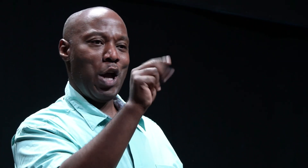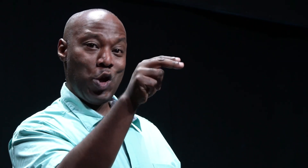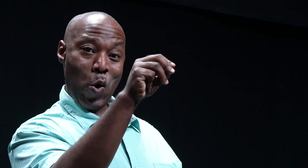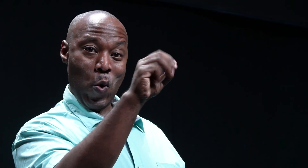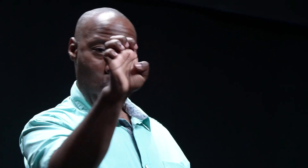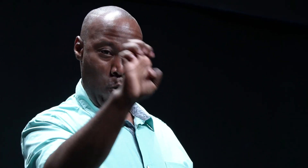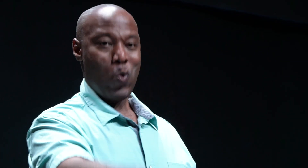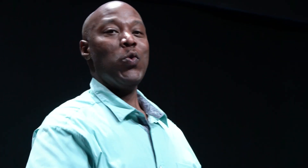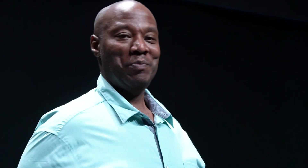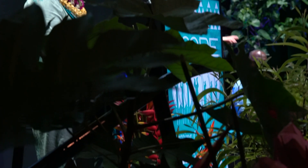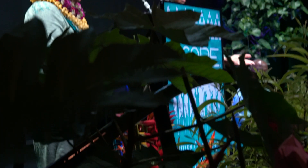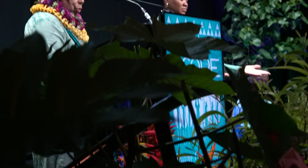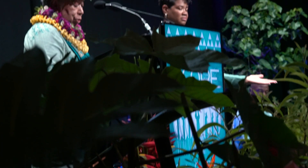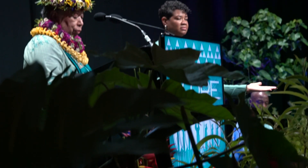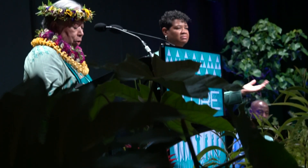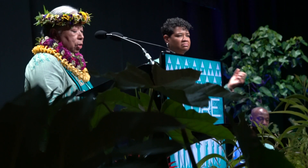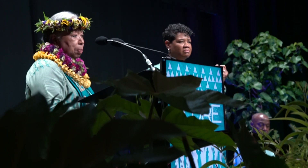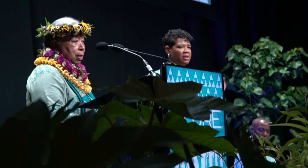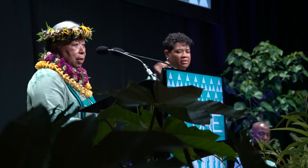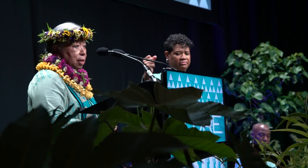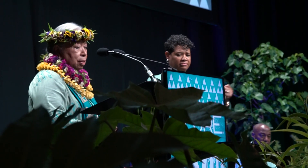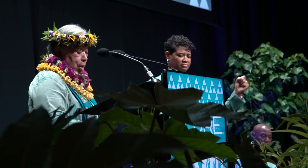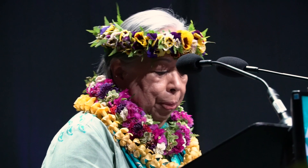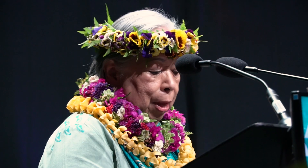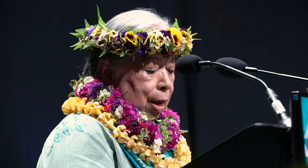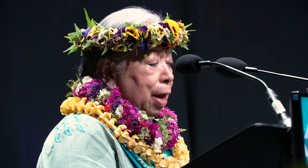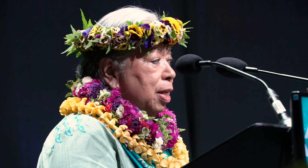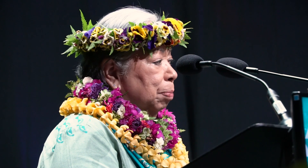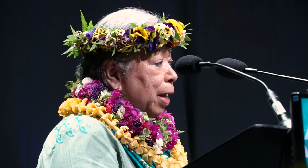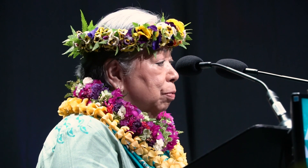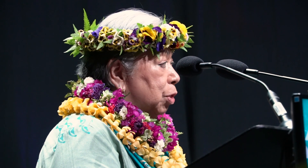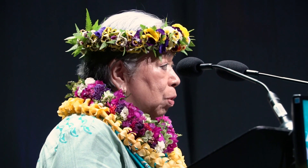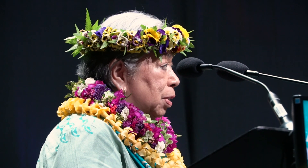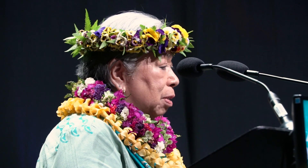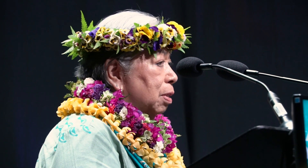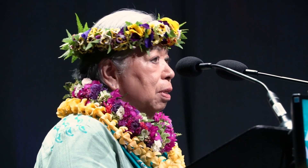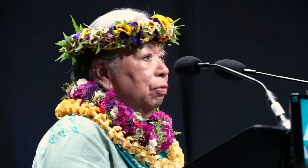From the mountain to the ocean, from the windward to the leeward